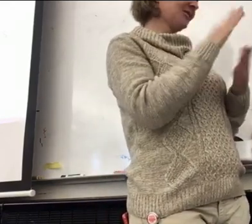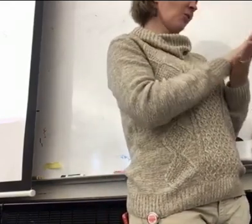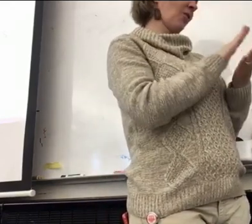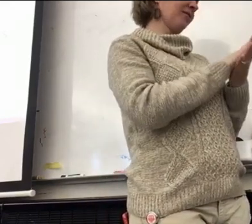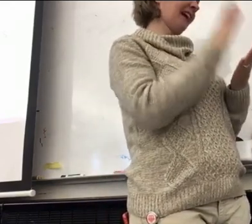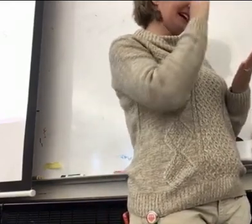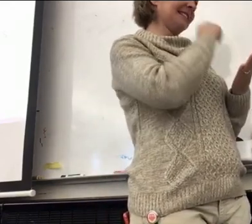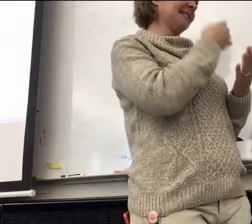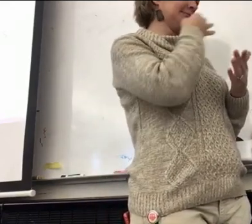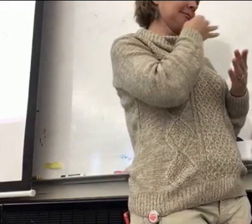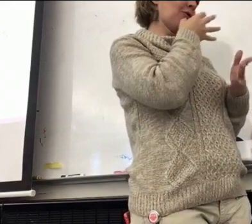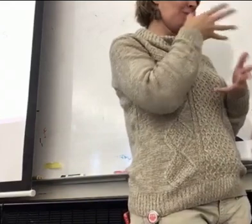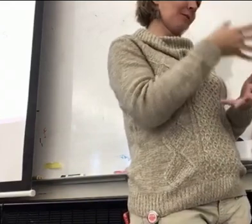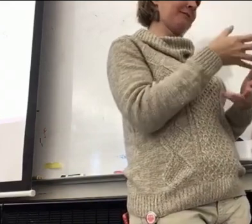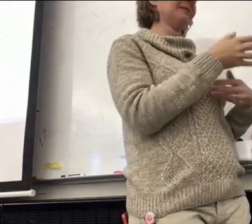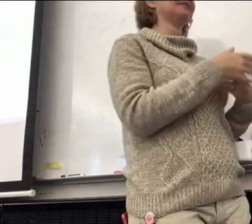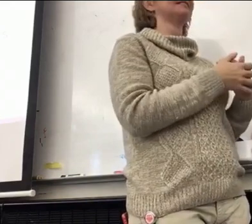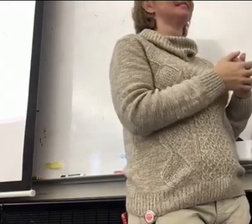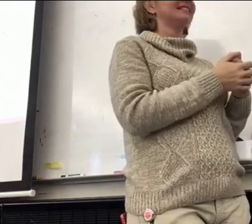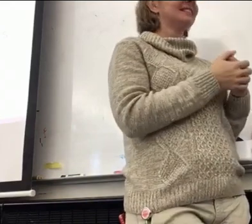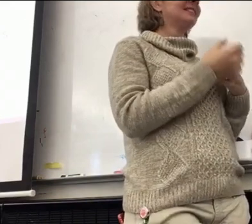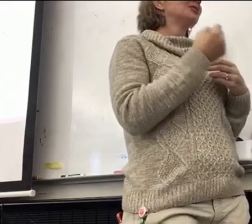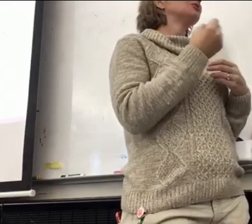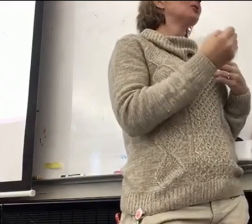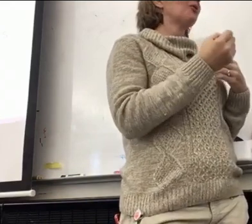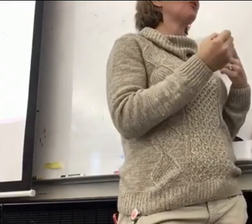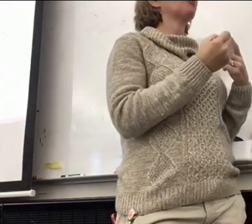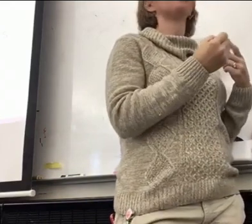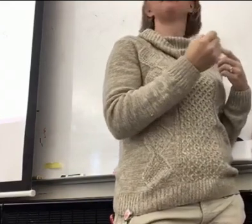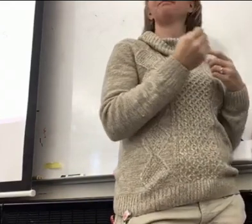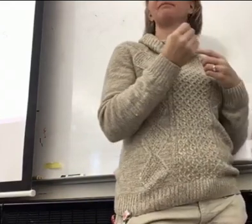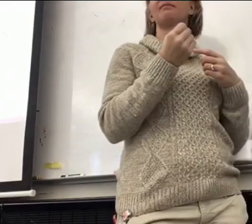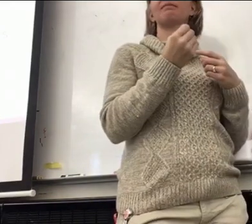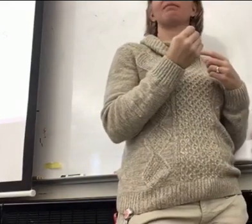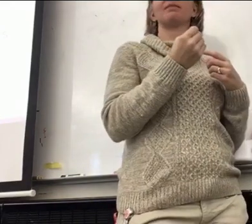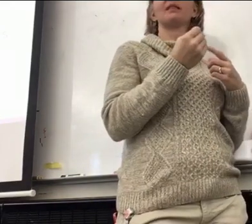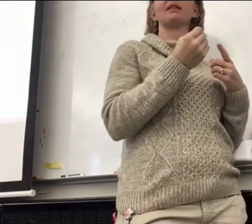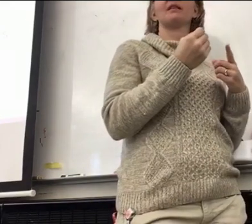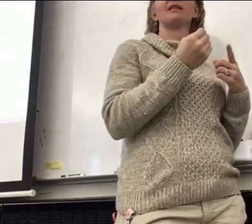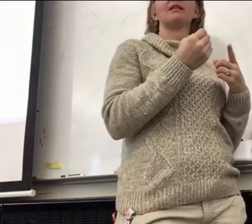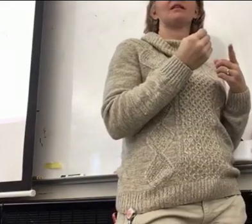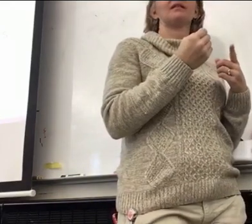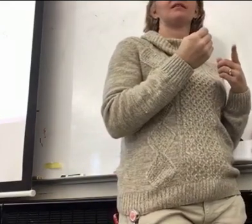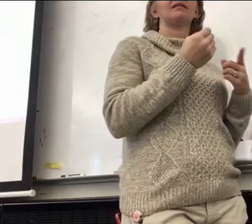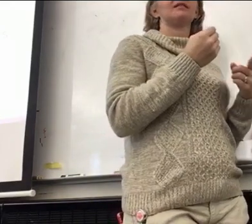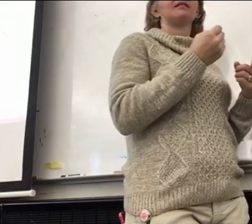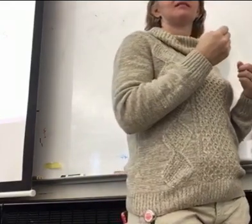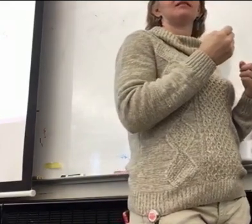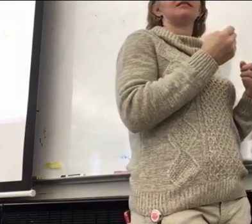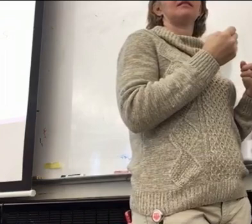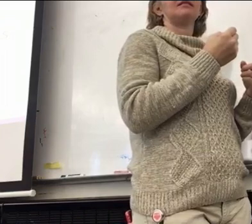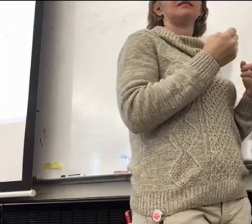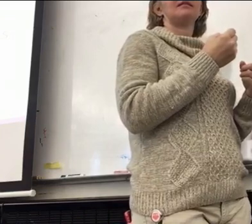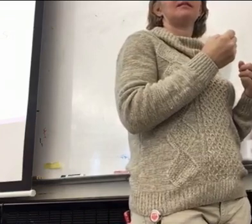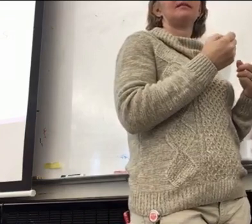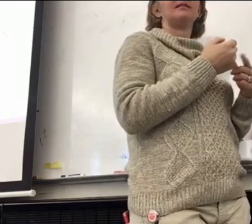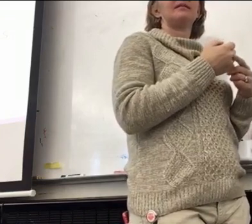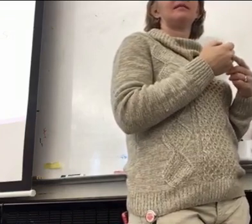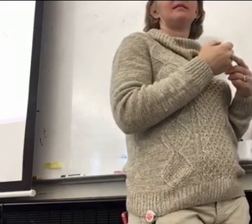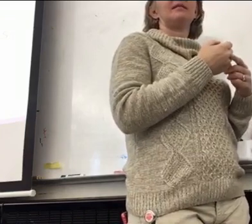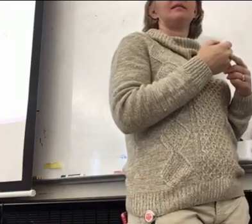Well, so you write it down. So write it down next to the quotes. at the bottom of your